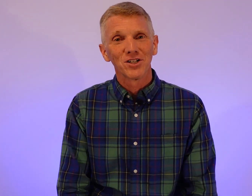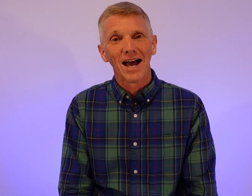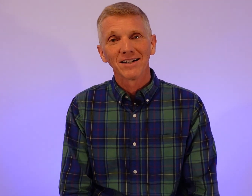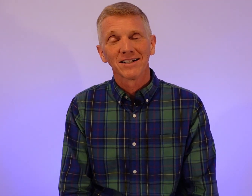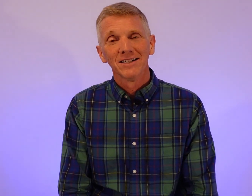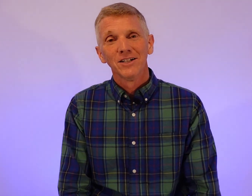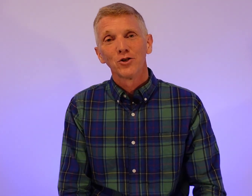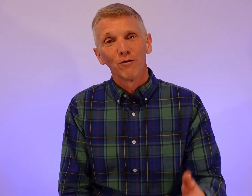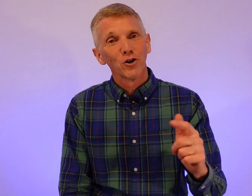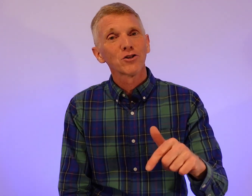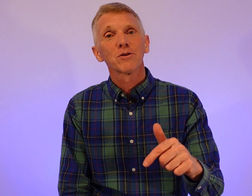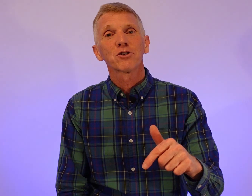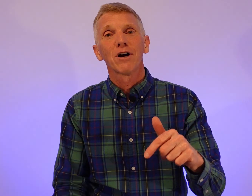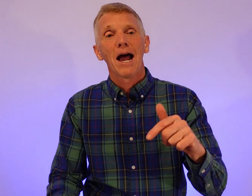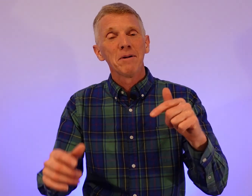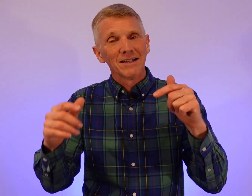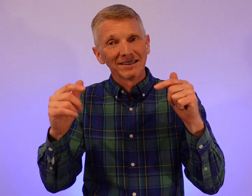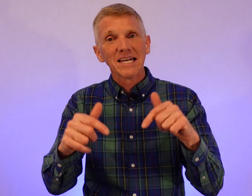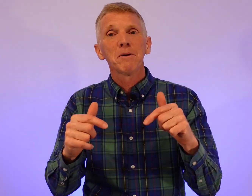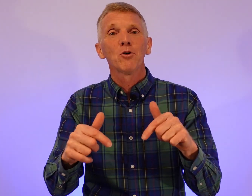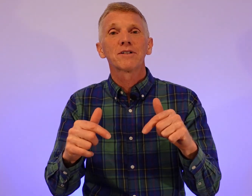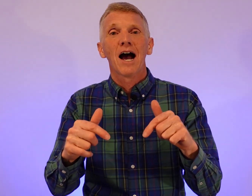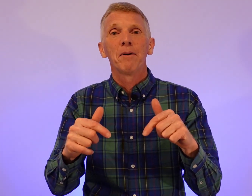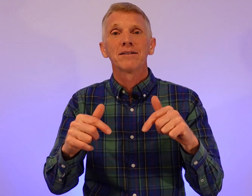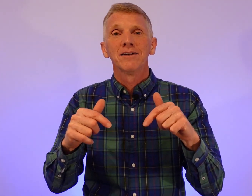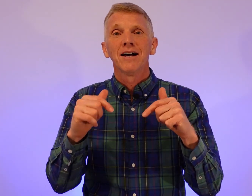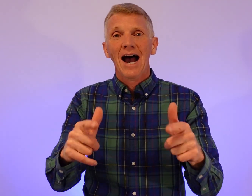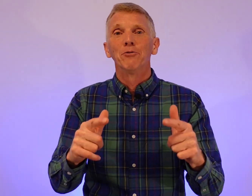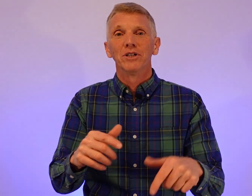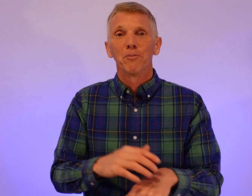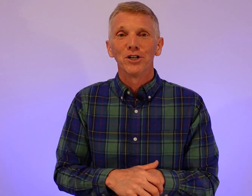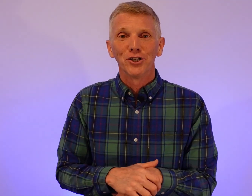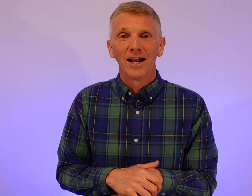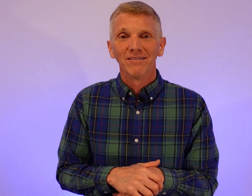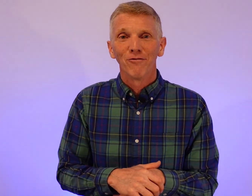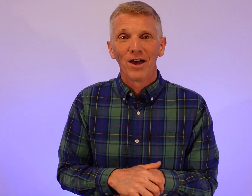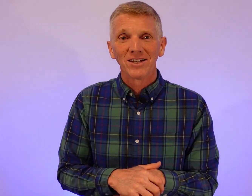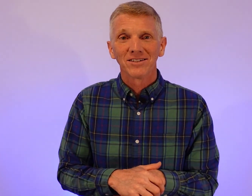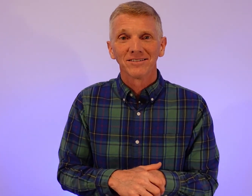status. So if you'll subscribe, leave me those comments, I'd really appreciate it. Thanks.